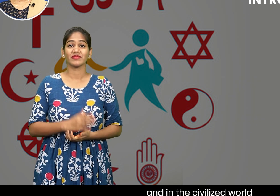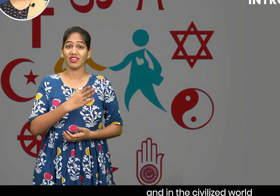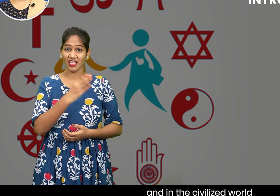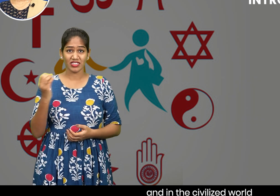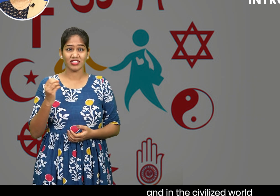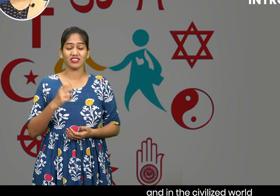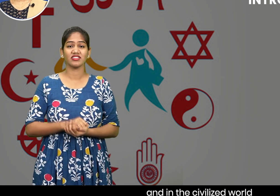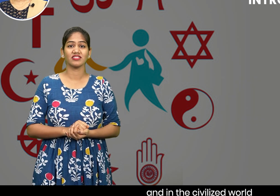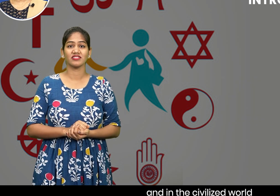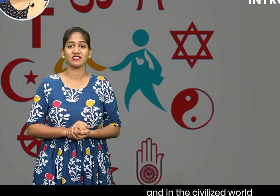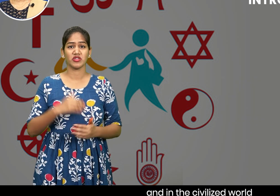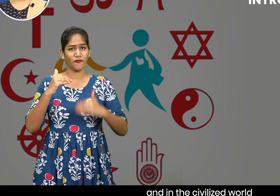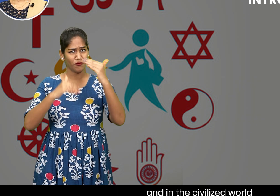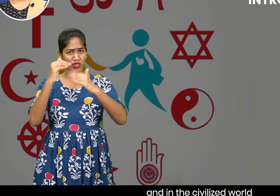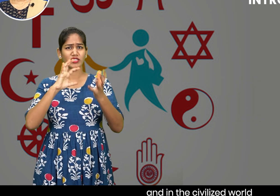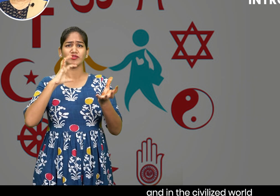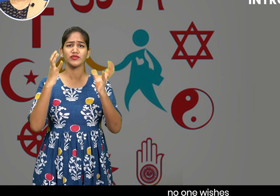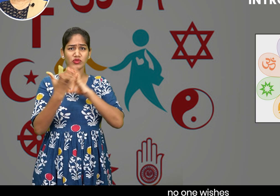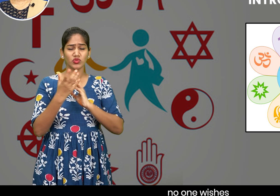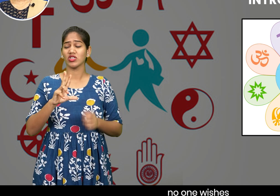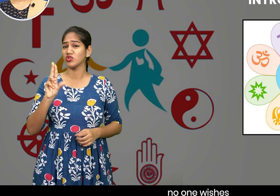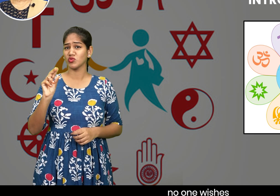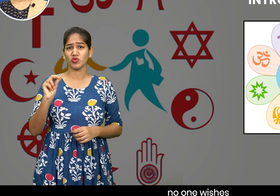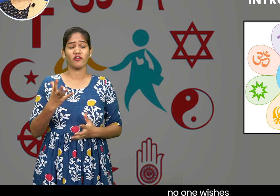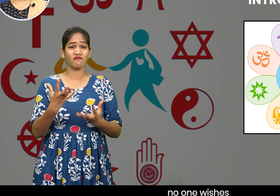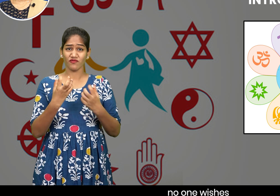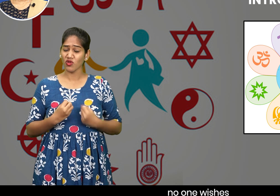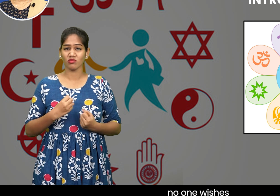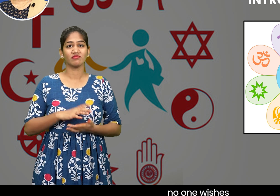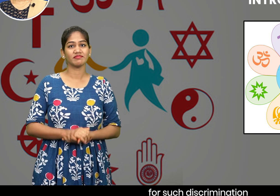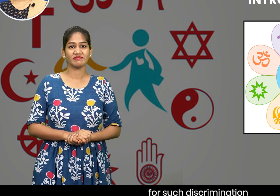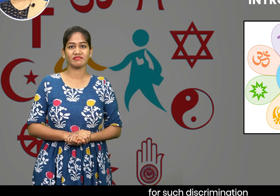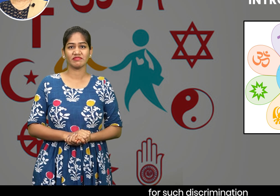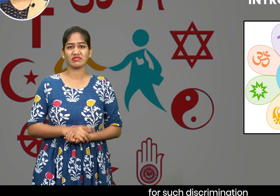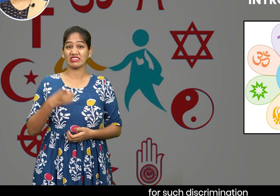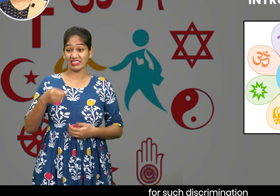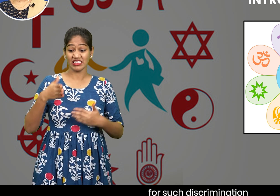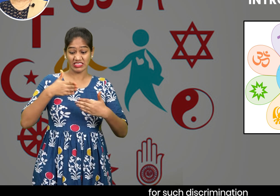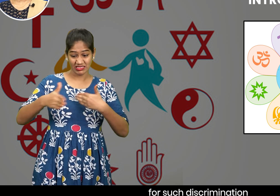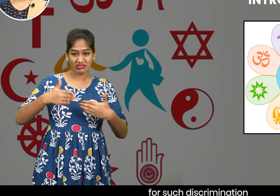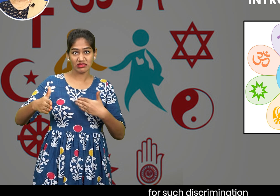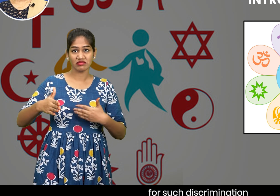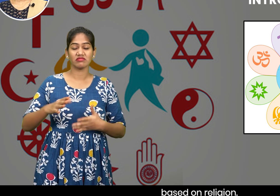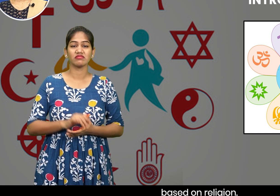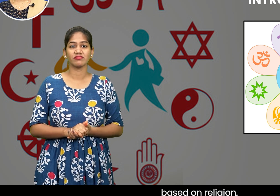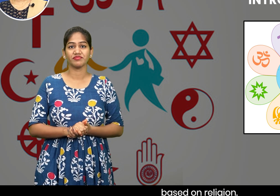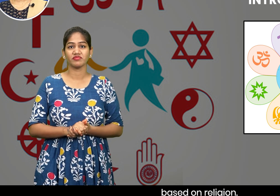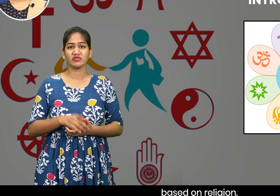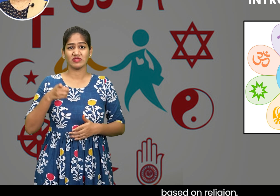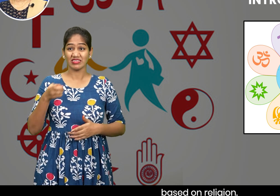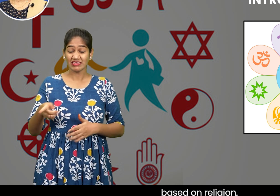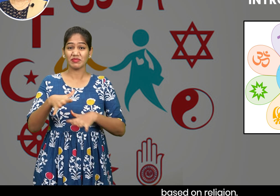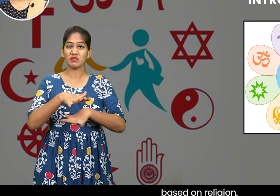and in the civilized world, no one wishes for such discrimination based